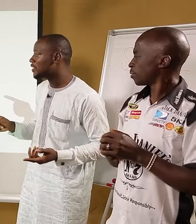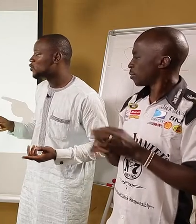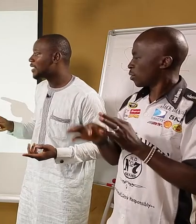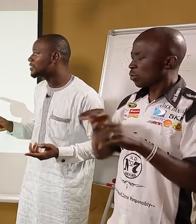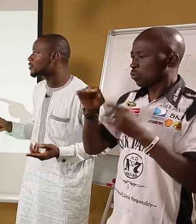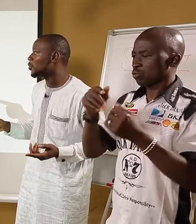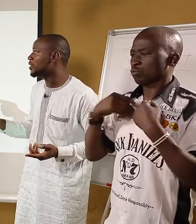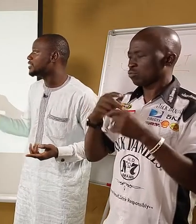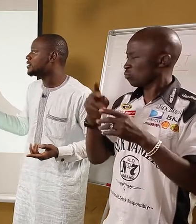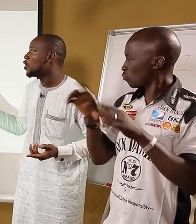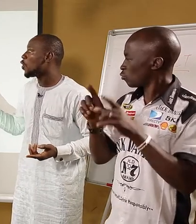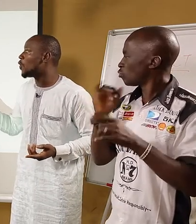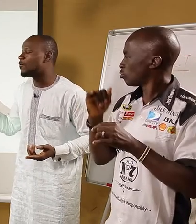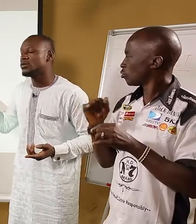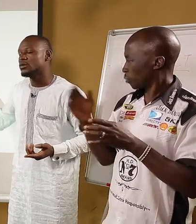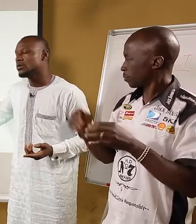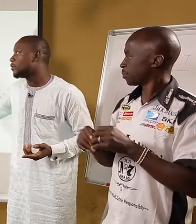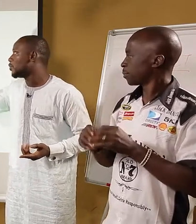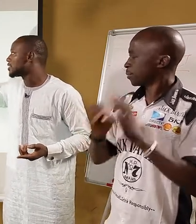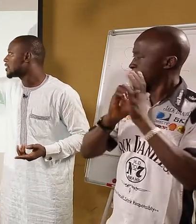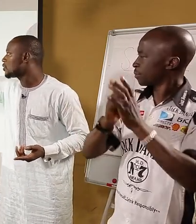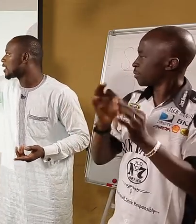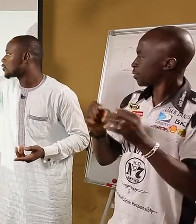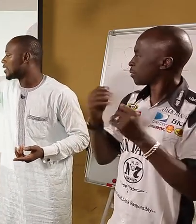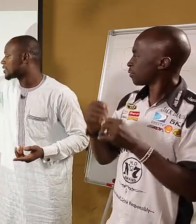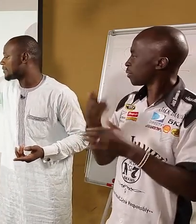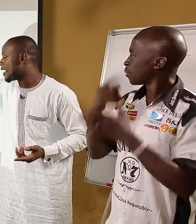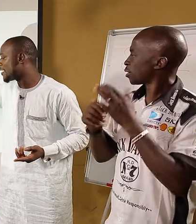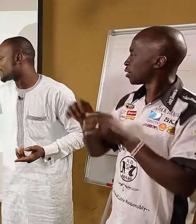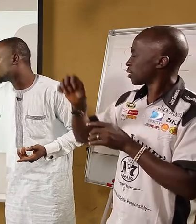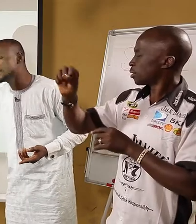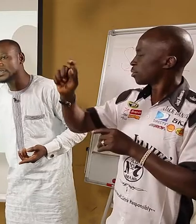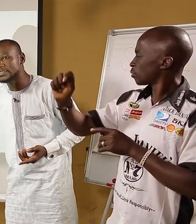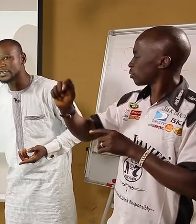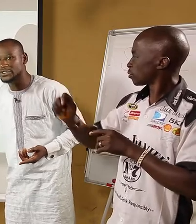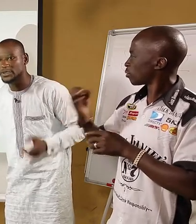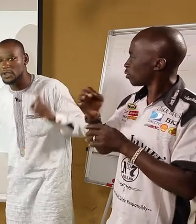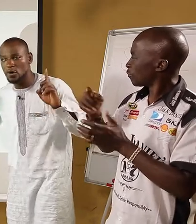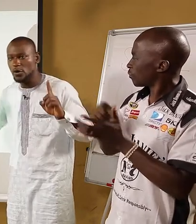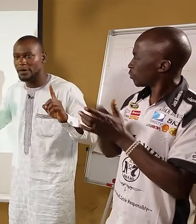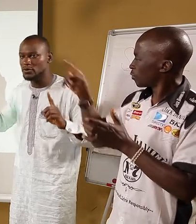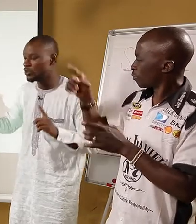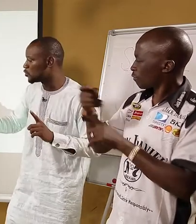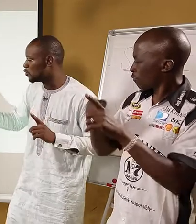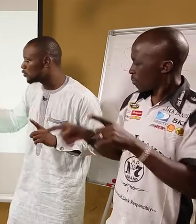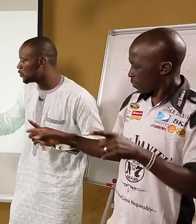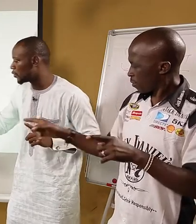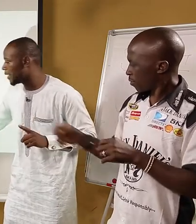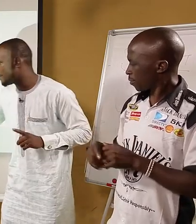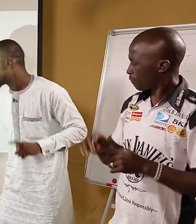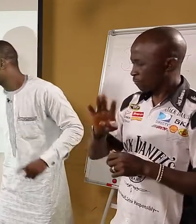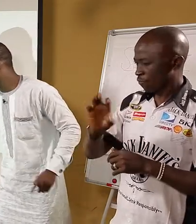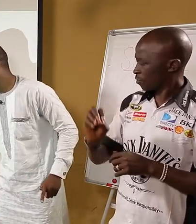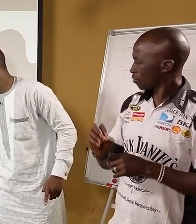if they ask you what is the solubility of potassium trioxynitrate 5 at 40 degrees Celsius, all you have to do is to use